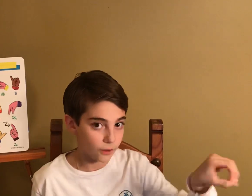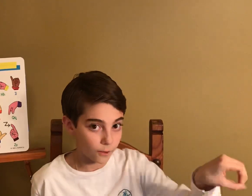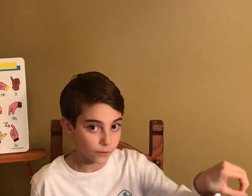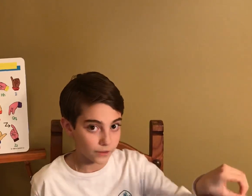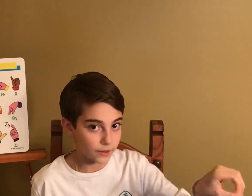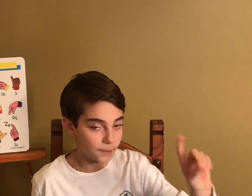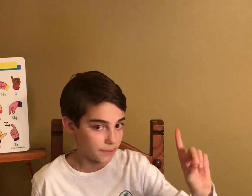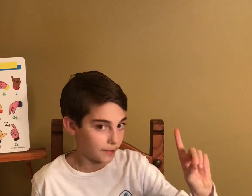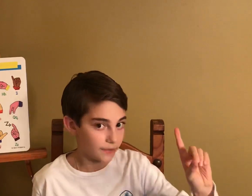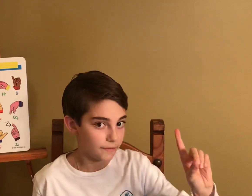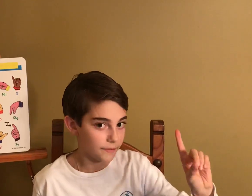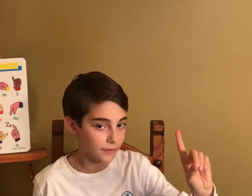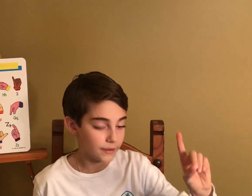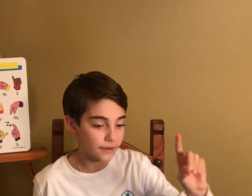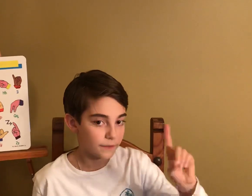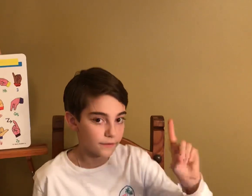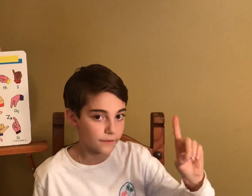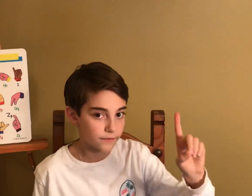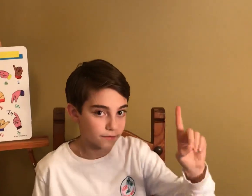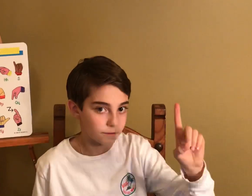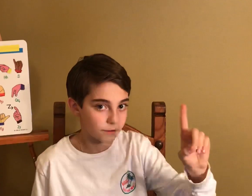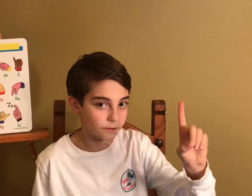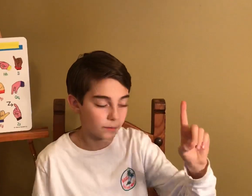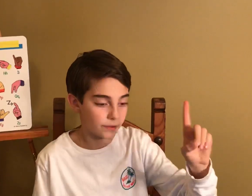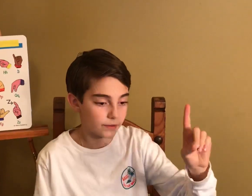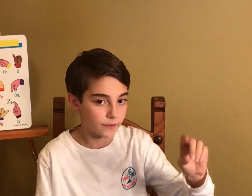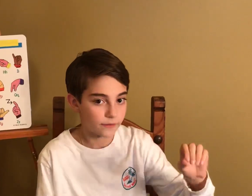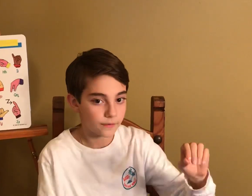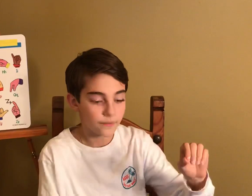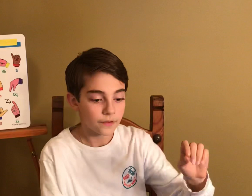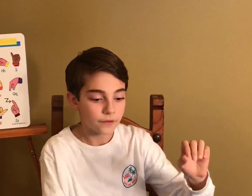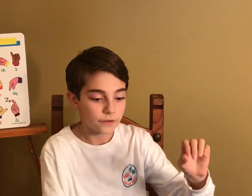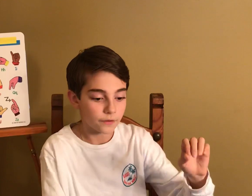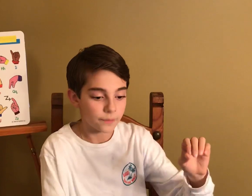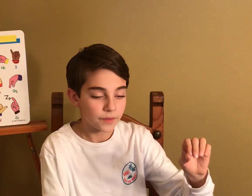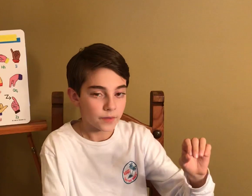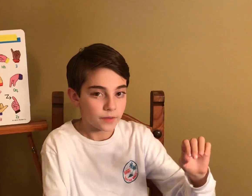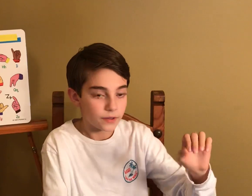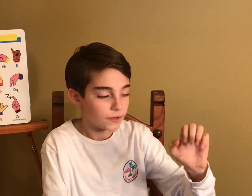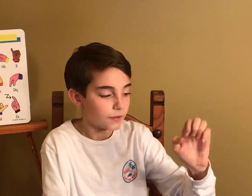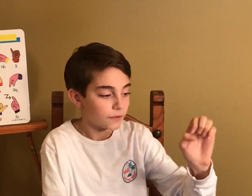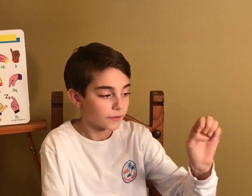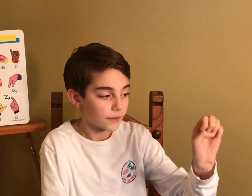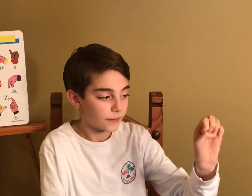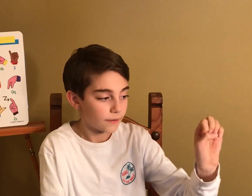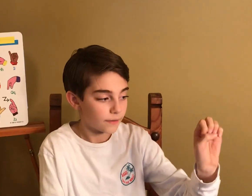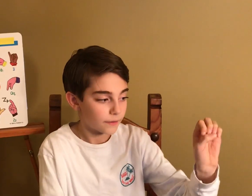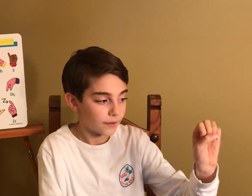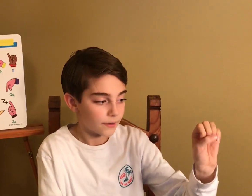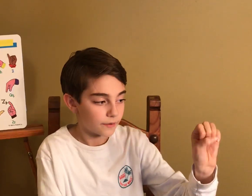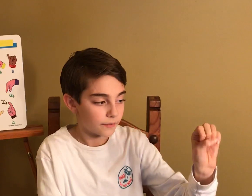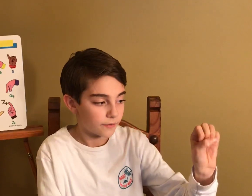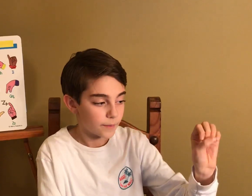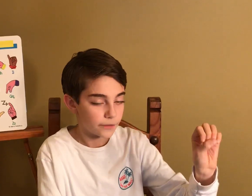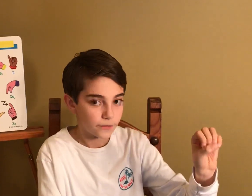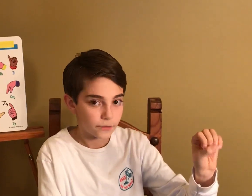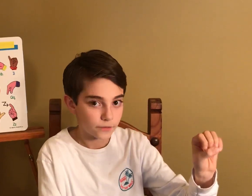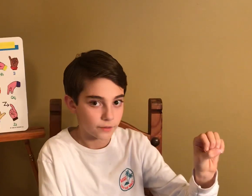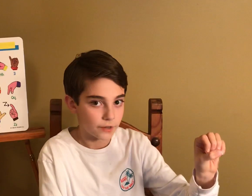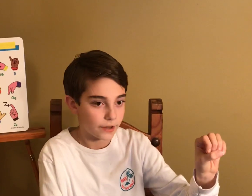O like that, but not a D. The D is just straightforward like this. So an E is like this, again, similar to an